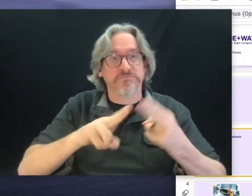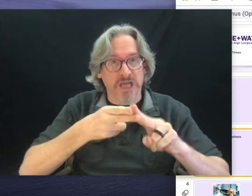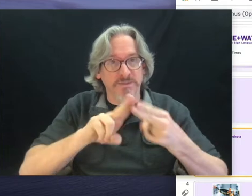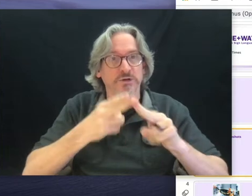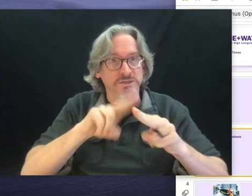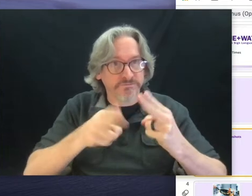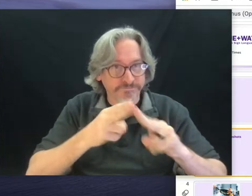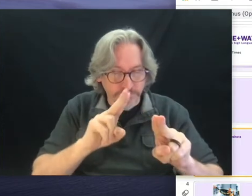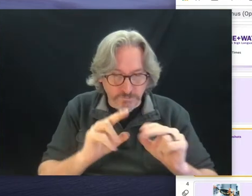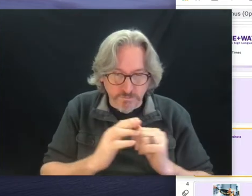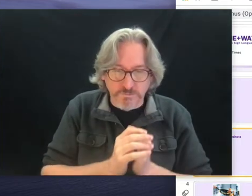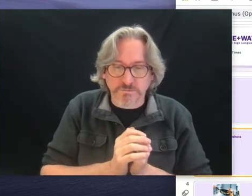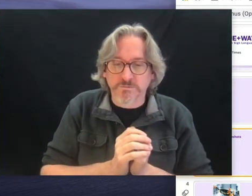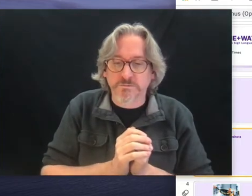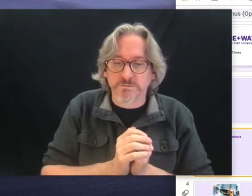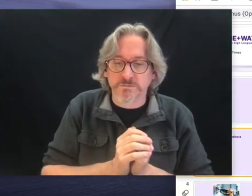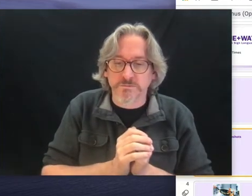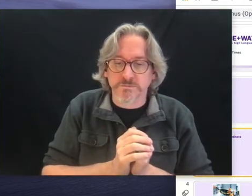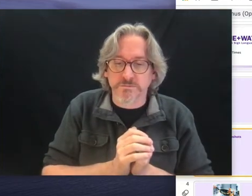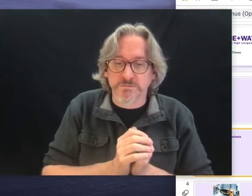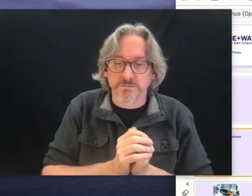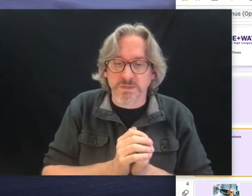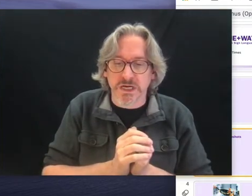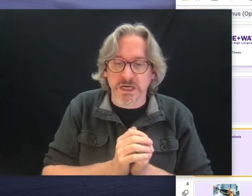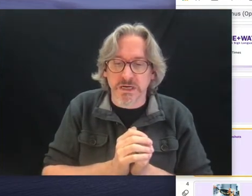right? Dominoes.